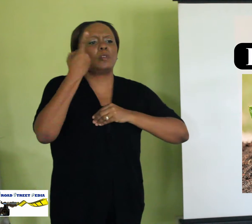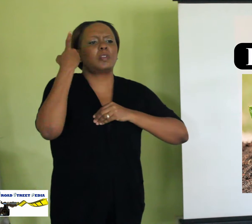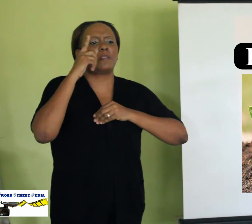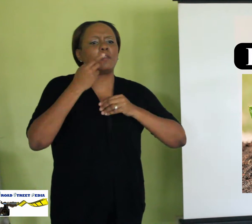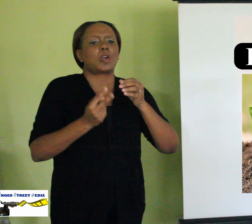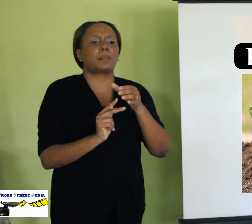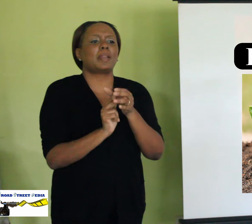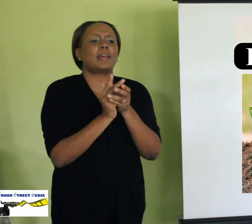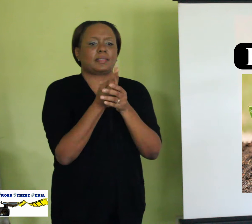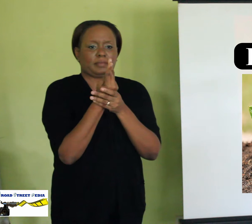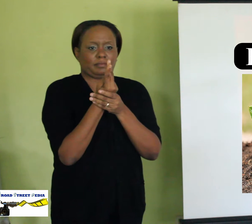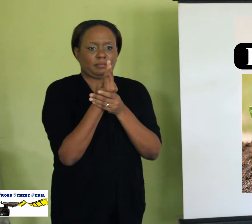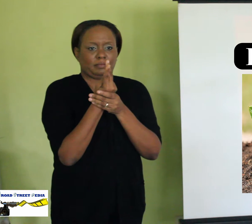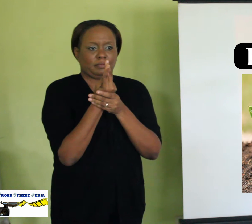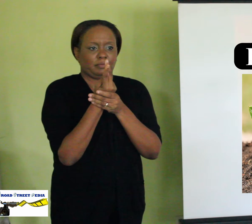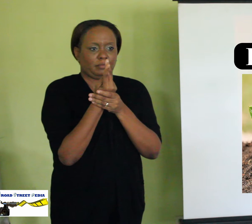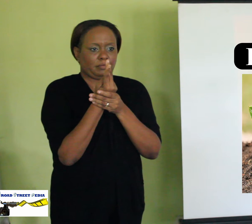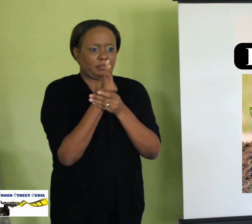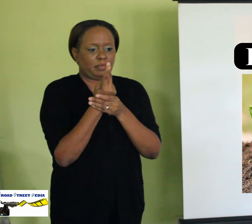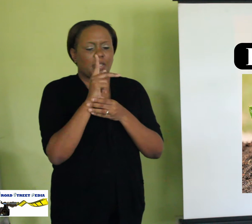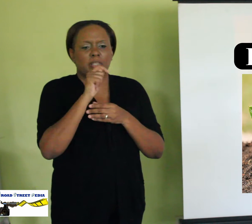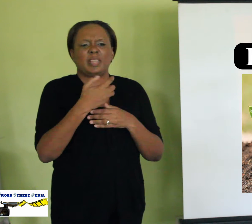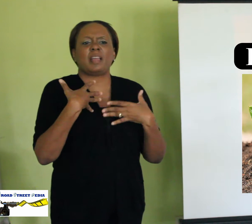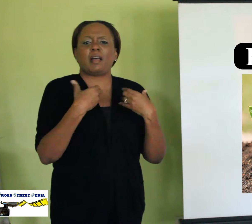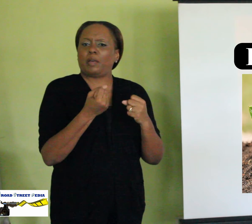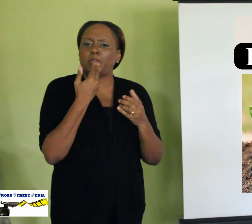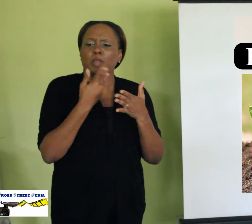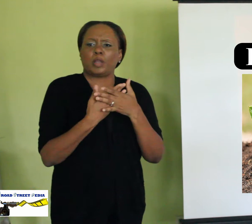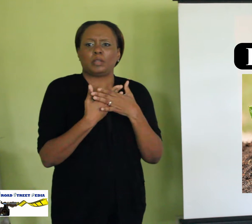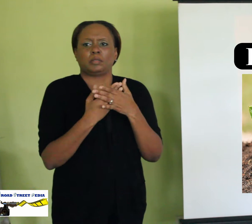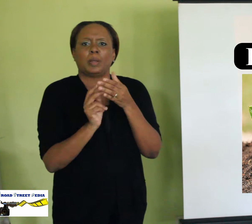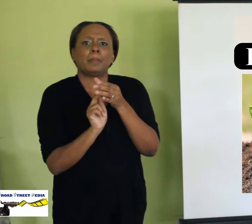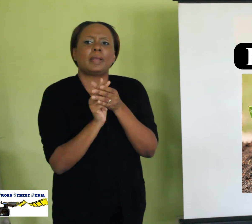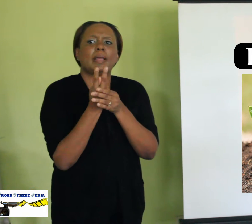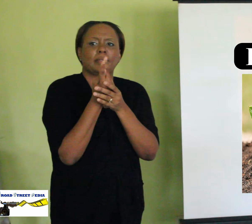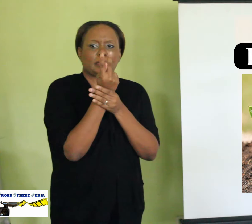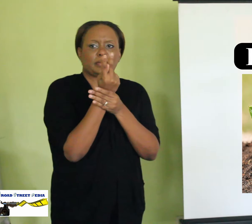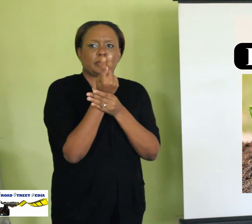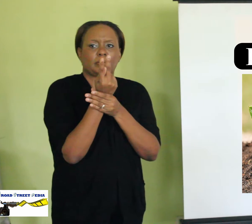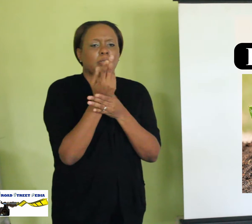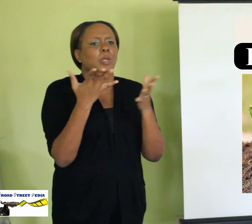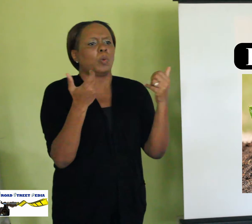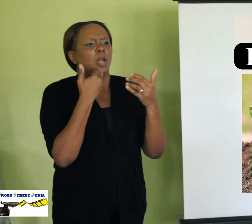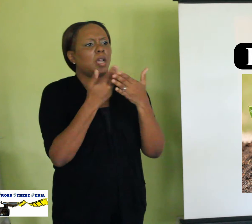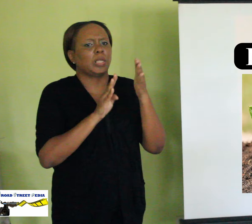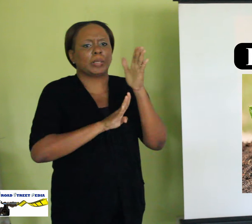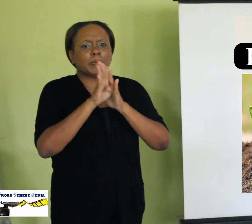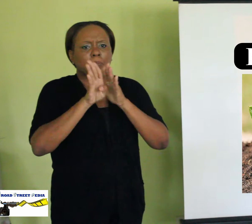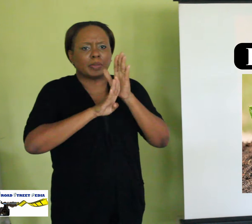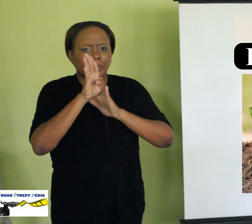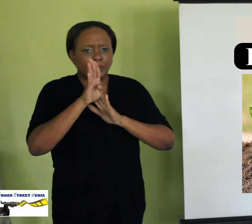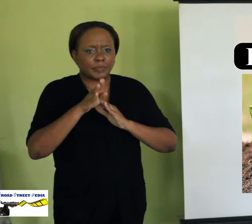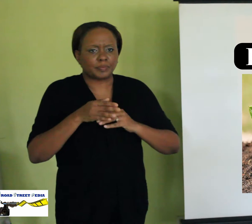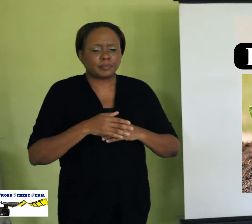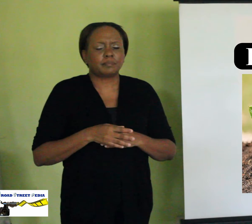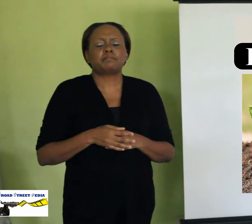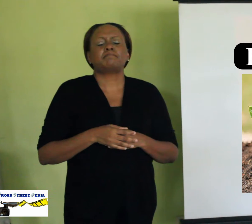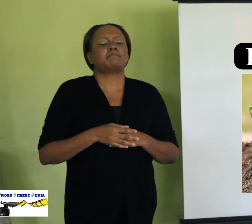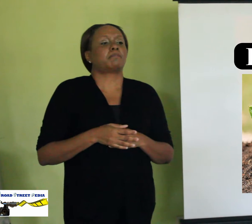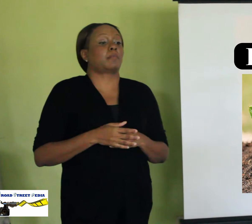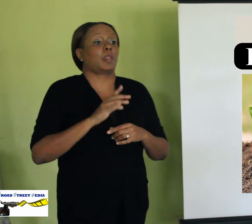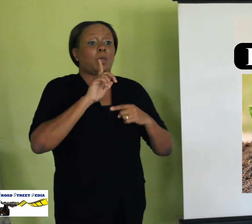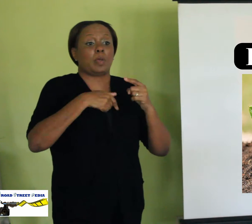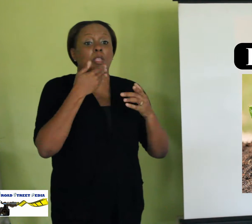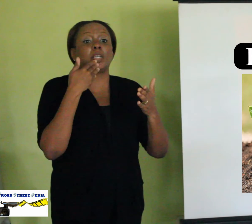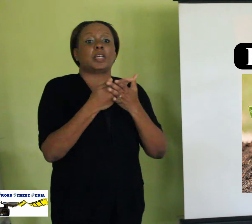have healthy plant growth and development, so that you will have your desired outcome, your